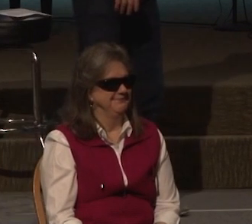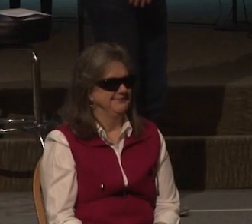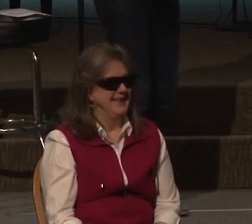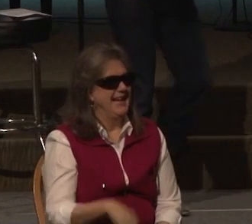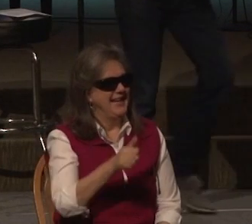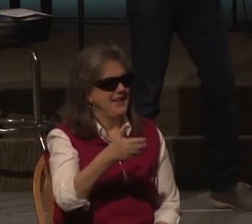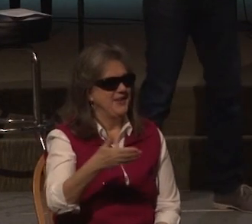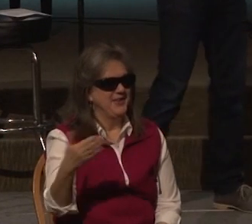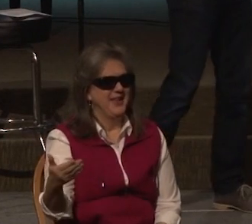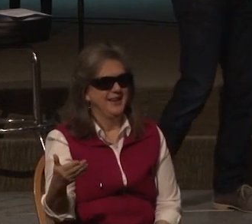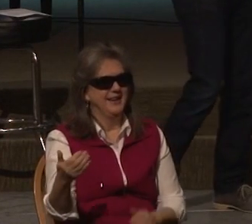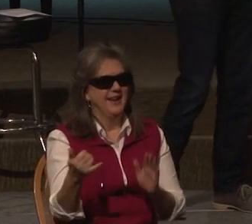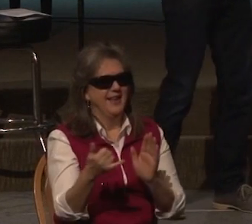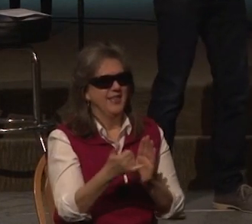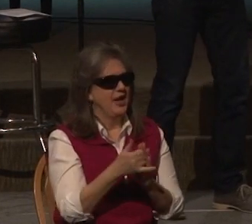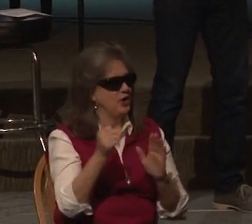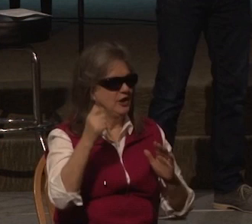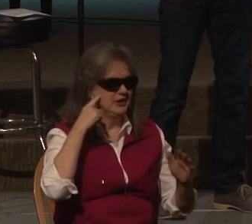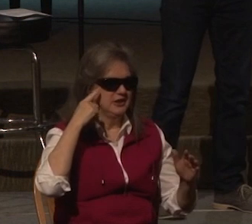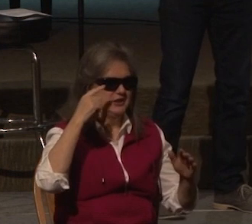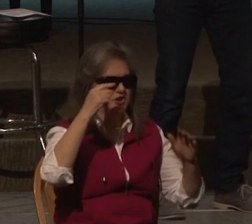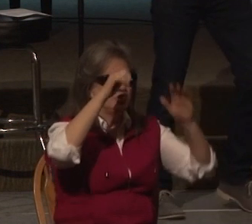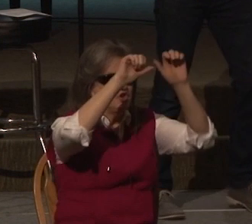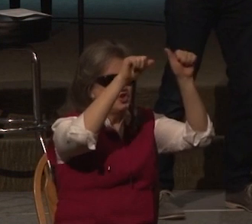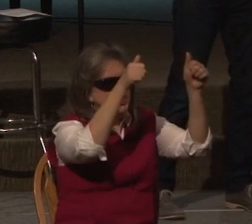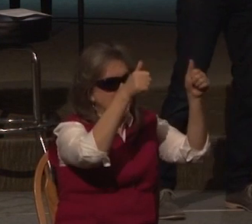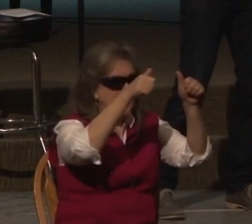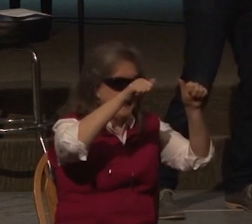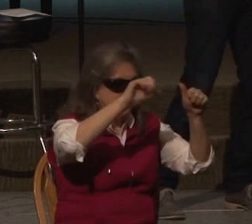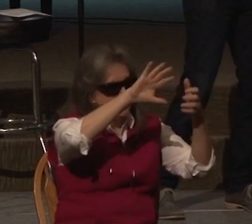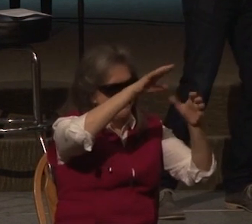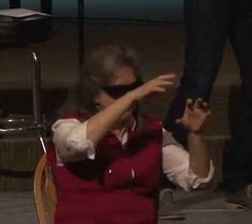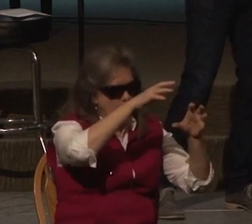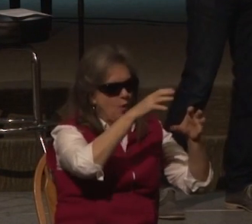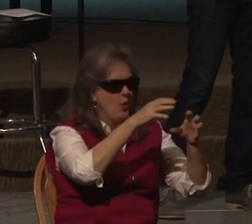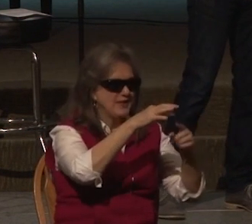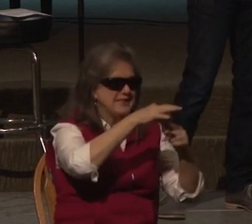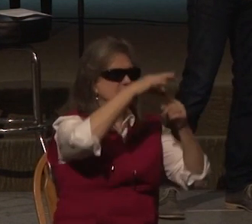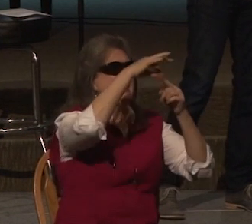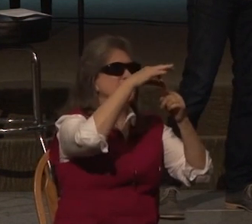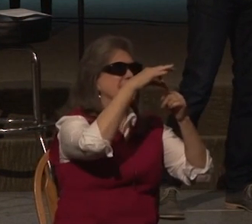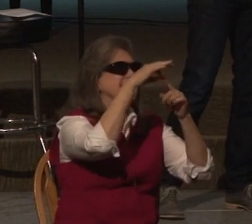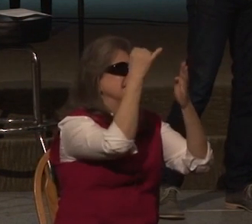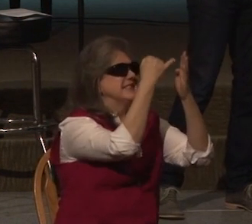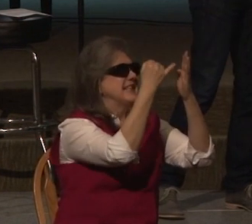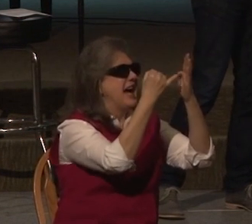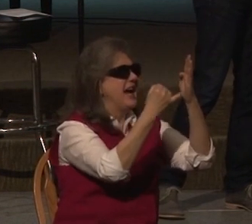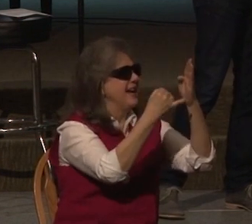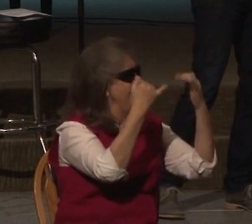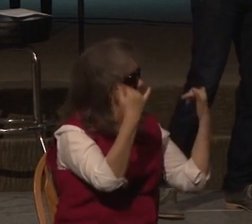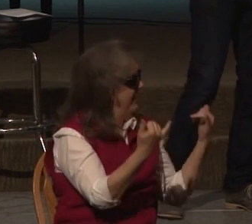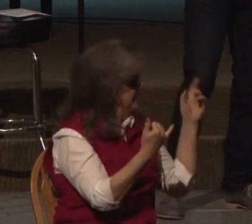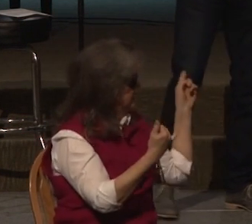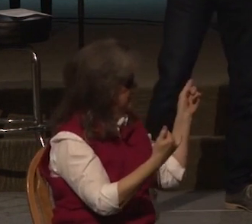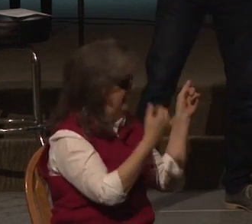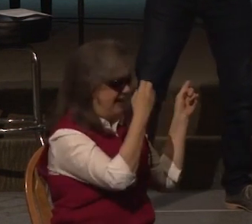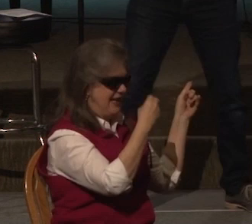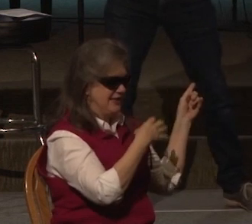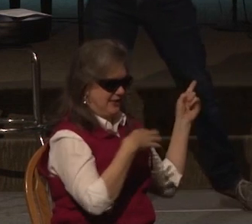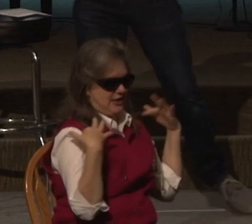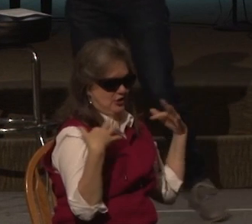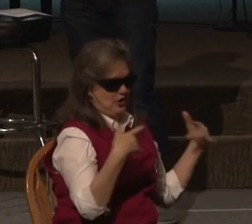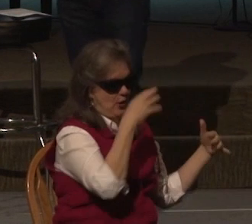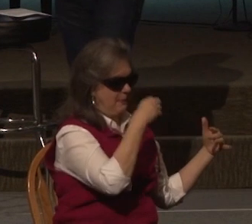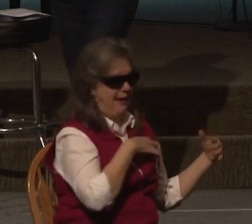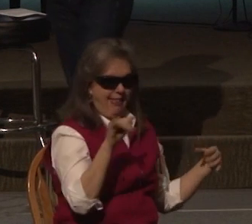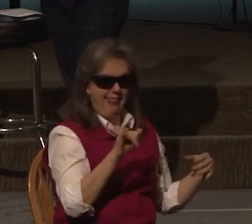Another thing about it is that you can shape and mold and uniquely design this, a snowman, like a